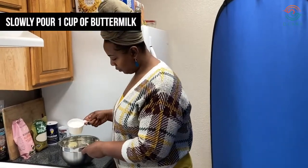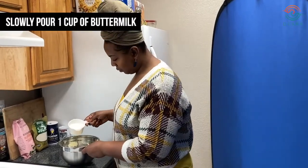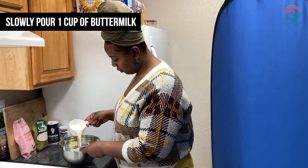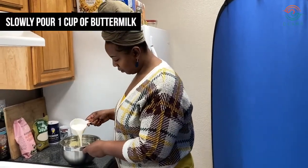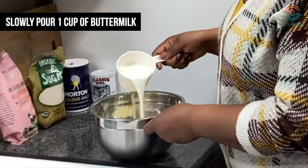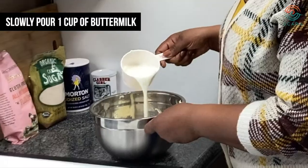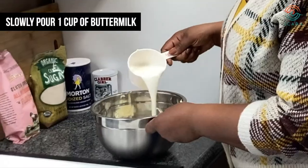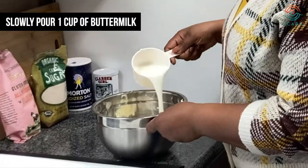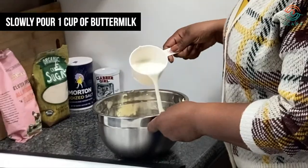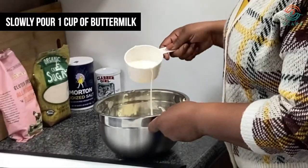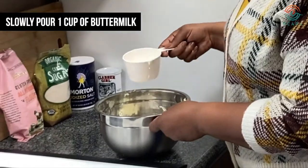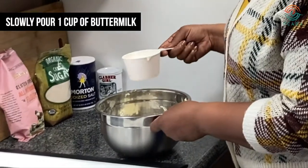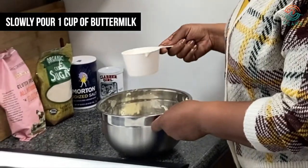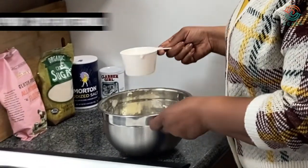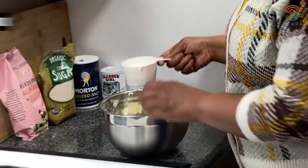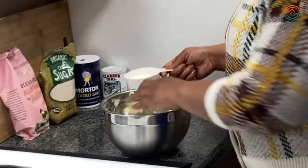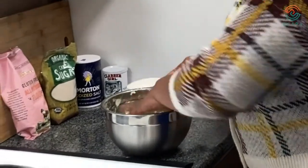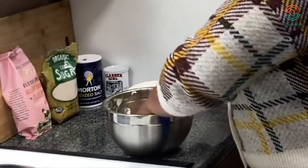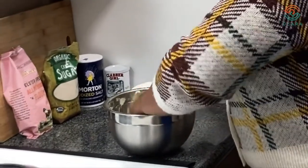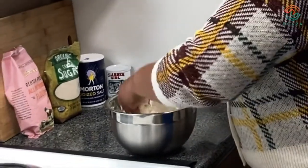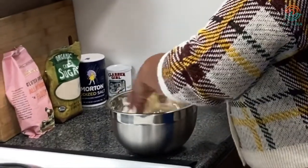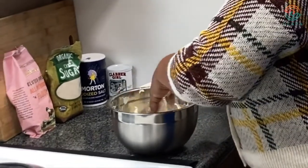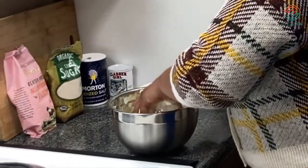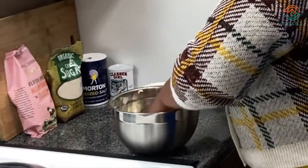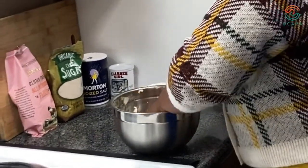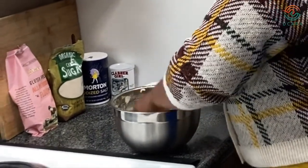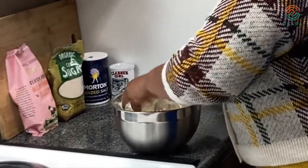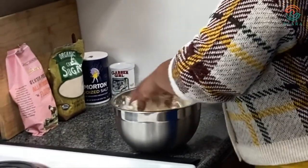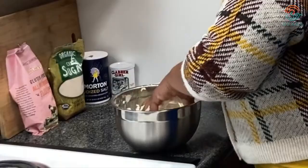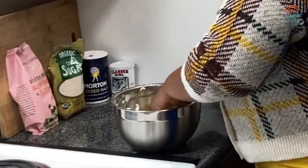Slowly pour in the buttermilk and then mix it with your hand.